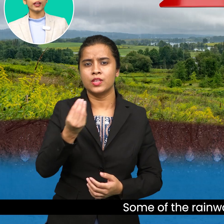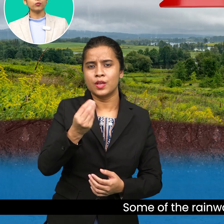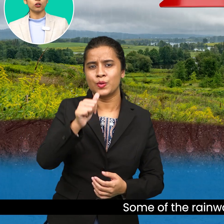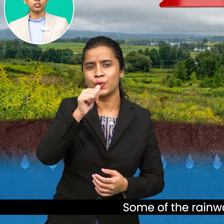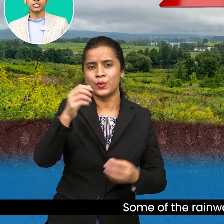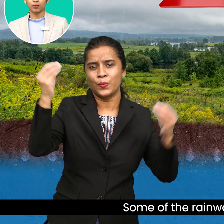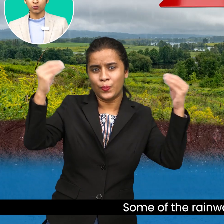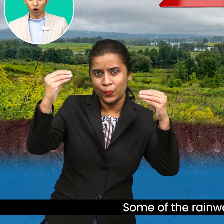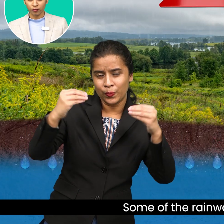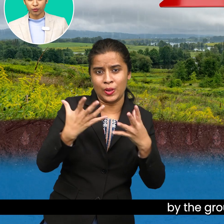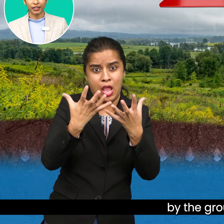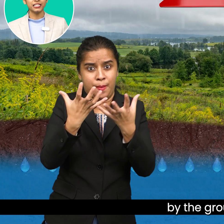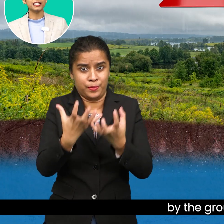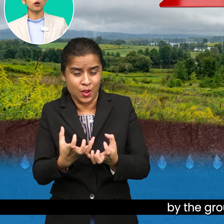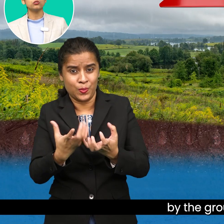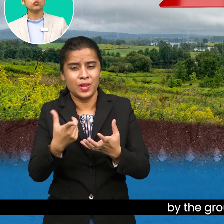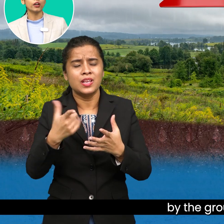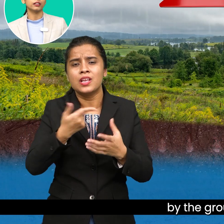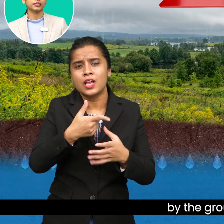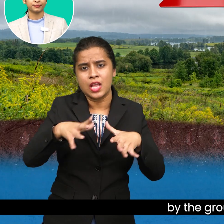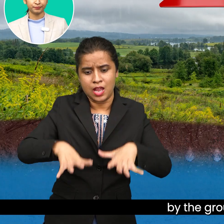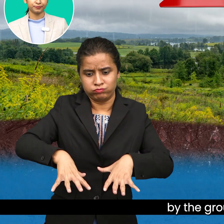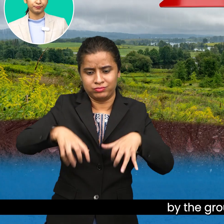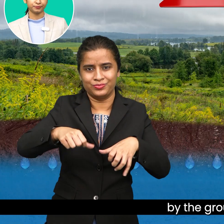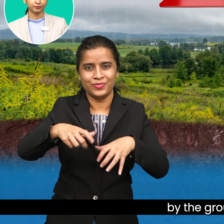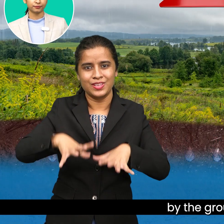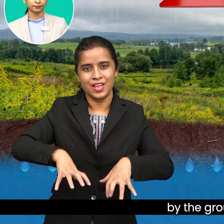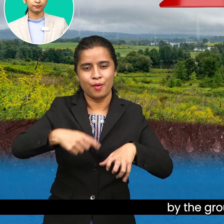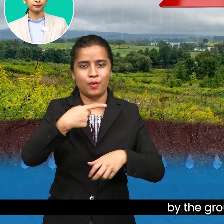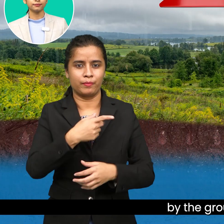of the rainwater is absorbed by the ground soil.